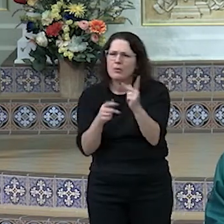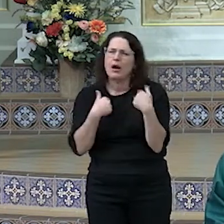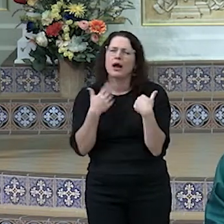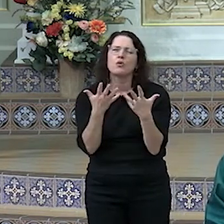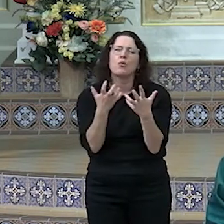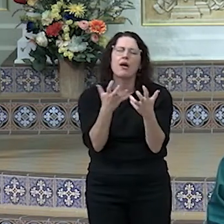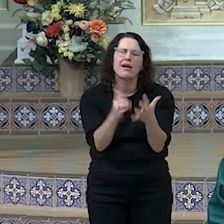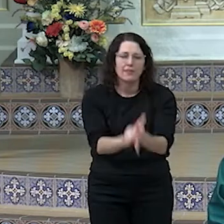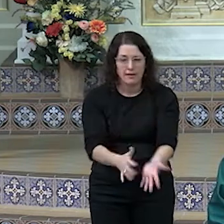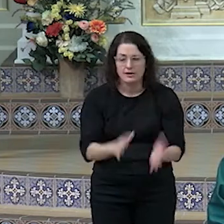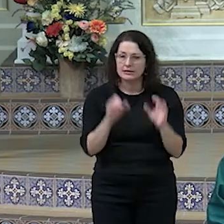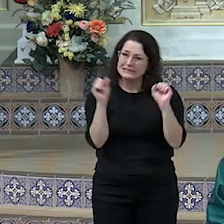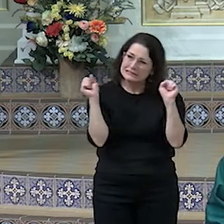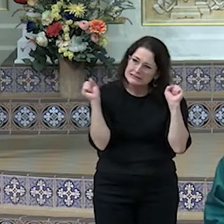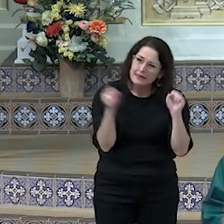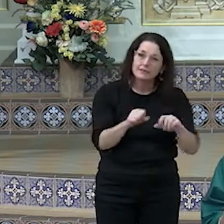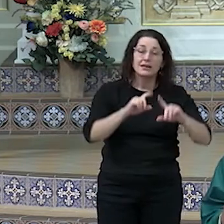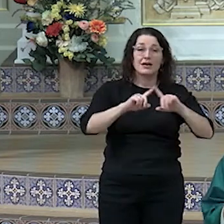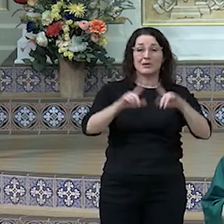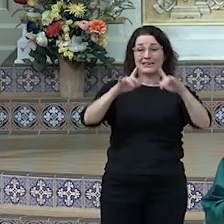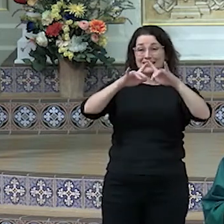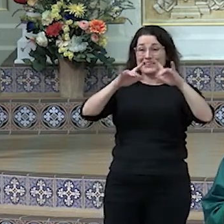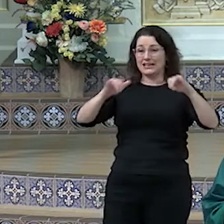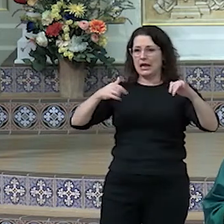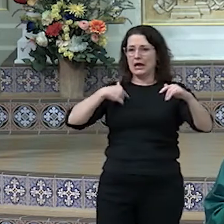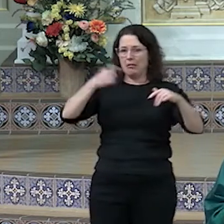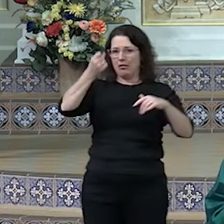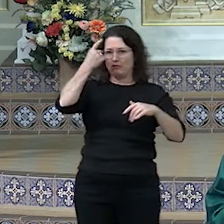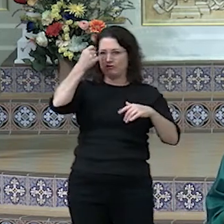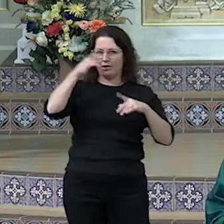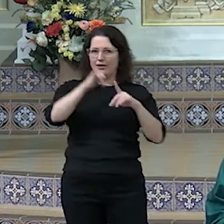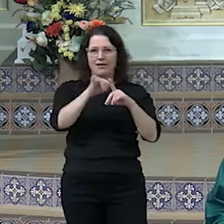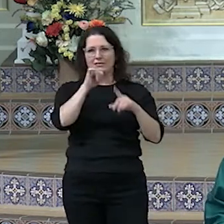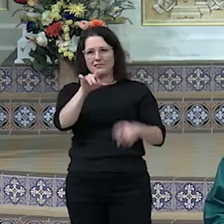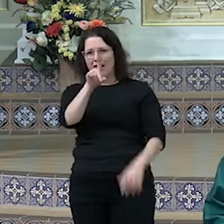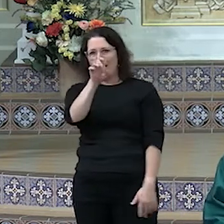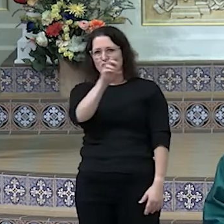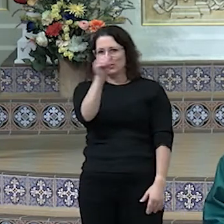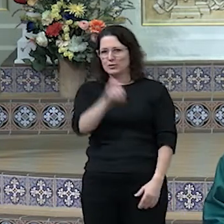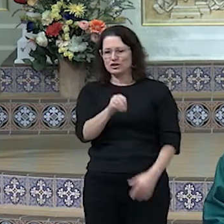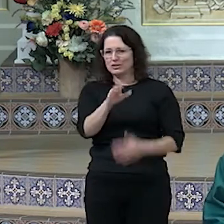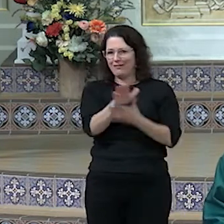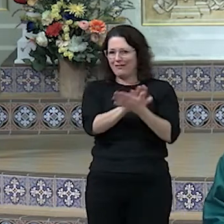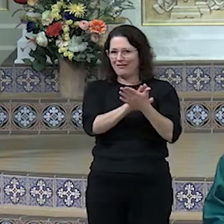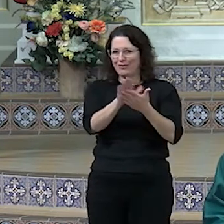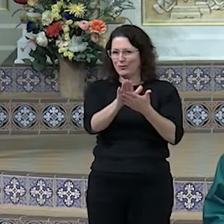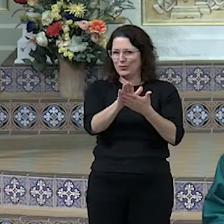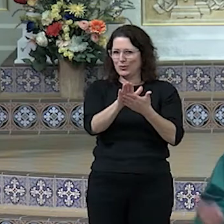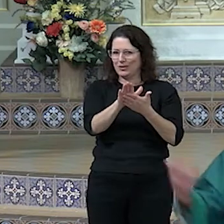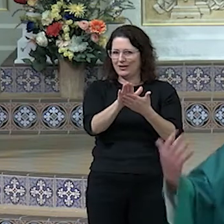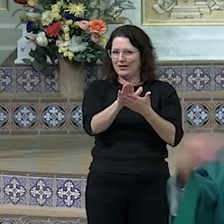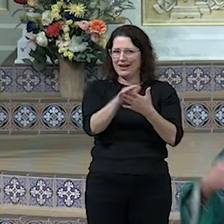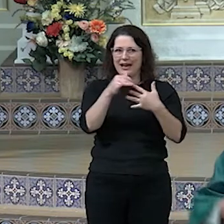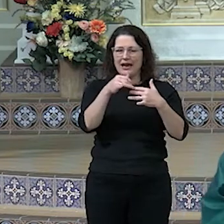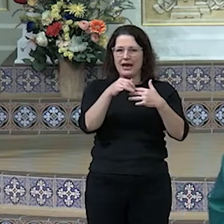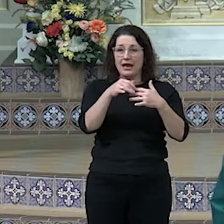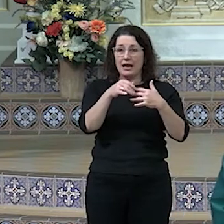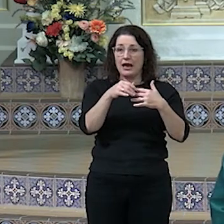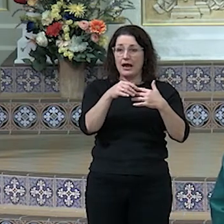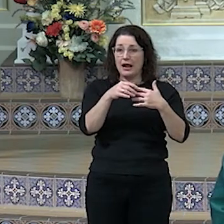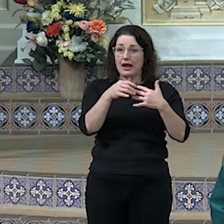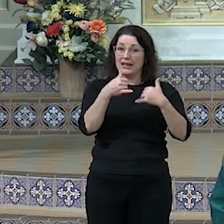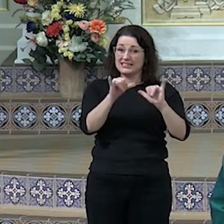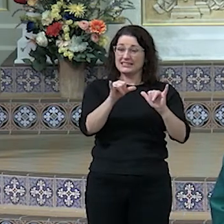But you know what? I have to recognize that that's not 100% pure either. That I still want